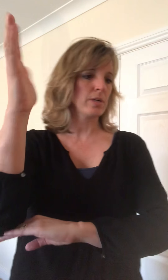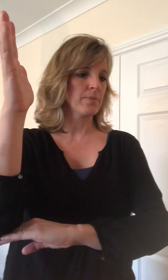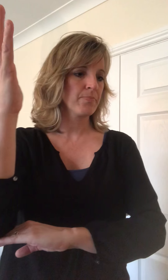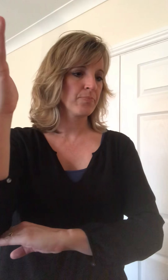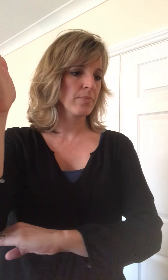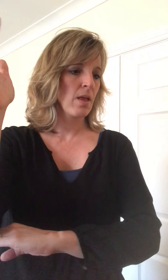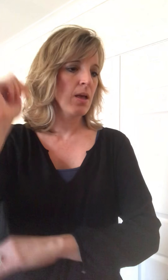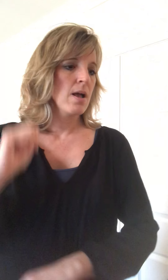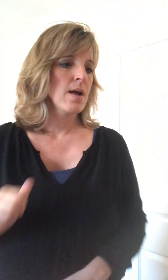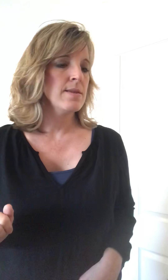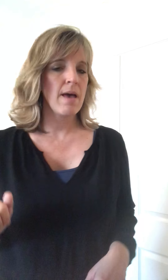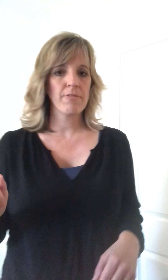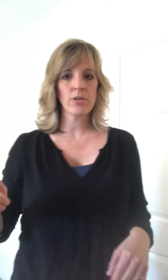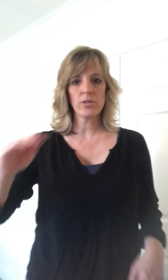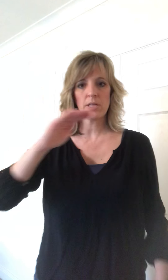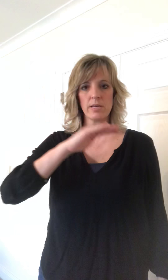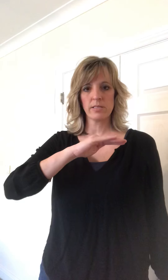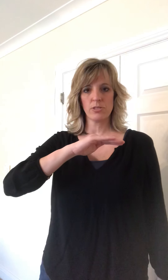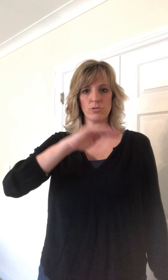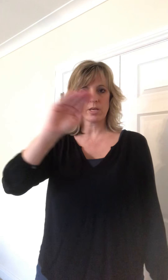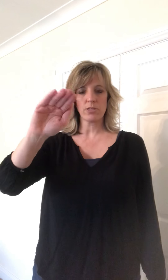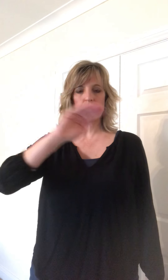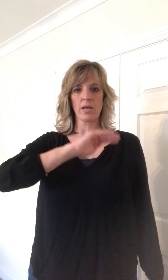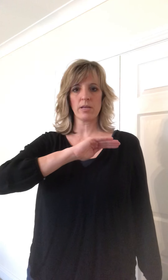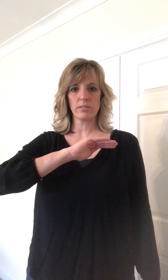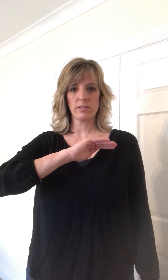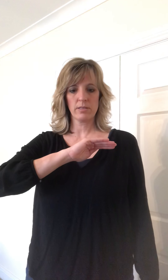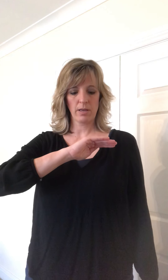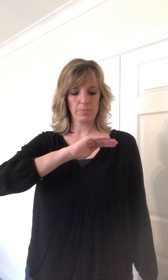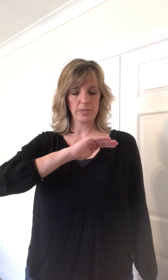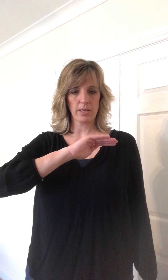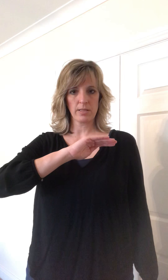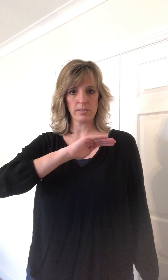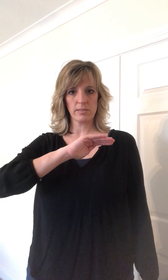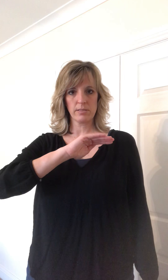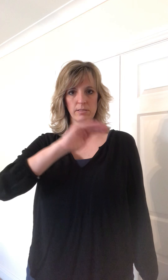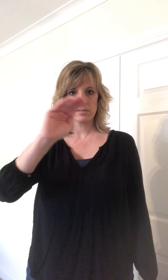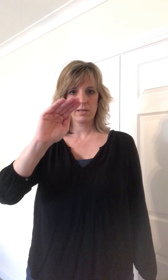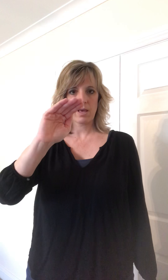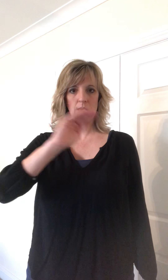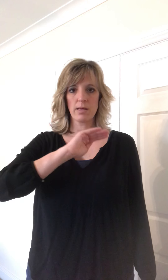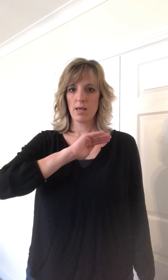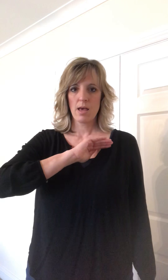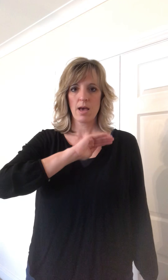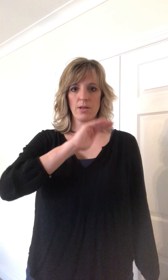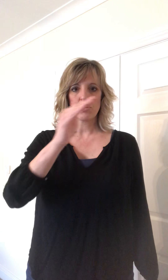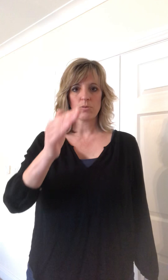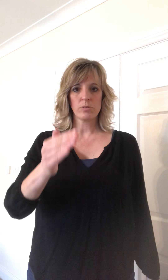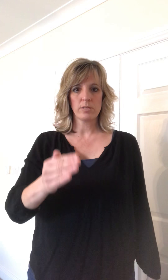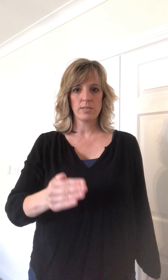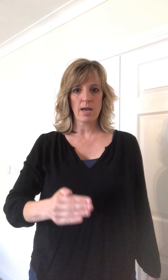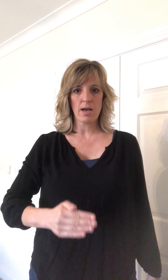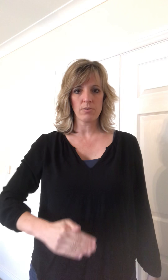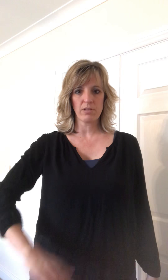Tree. Never is you take your hand, cupped like this, okay? And you go down and